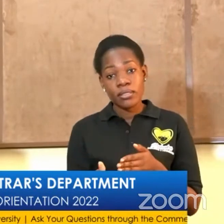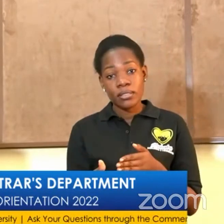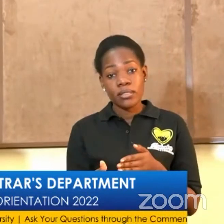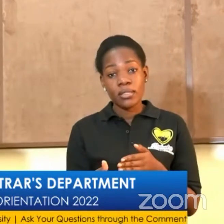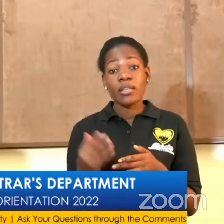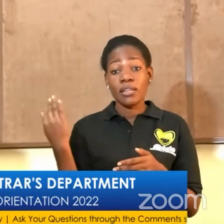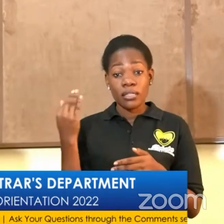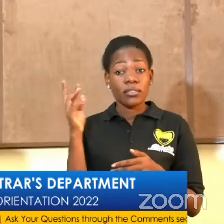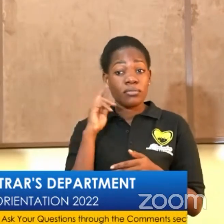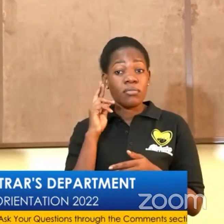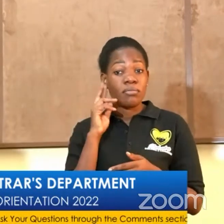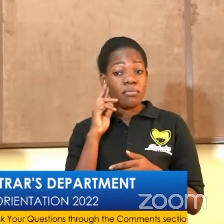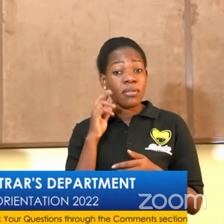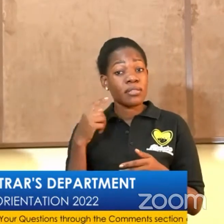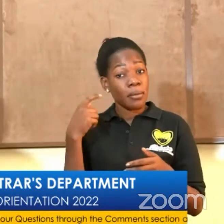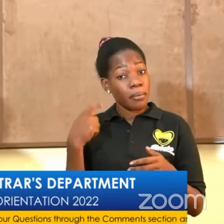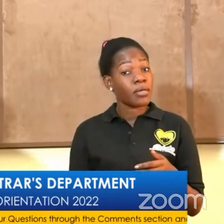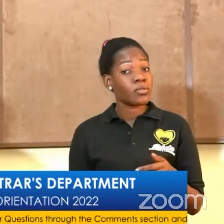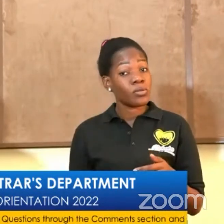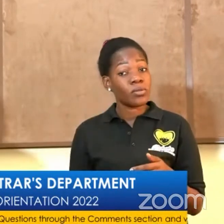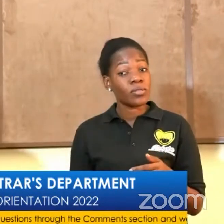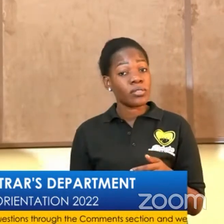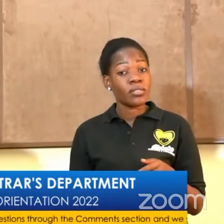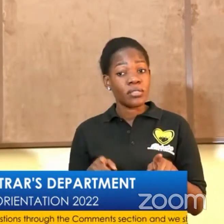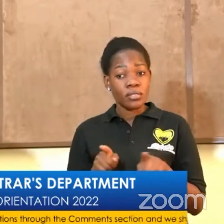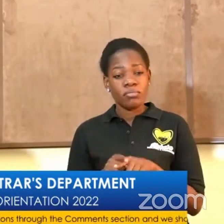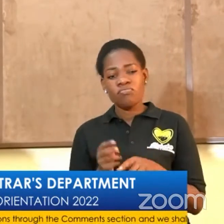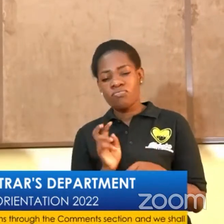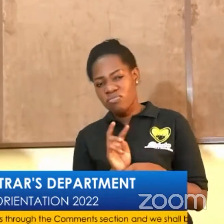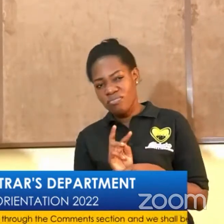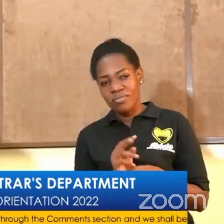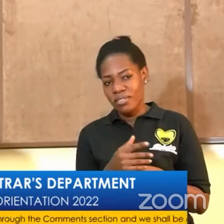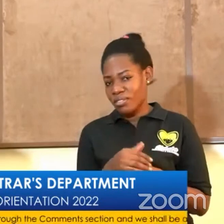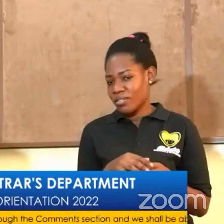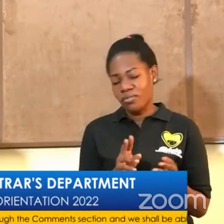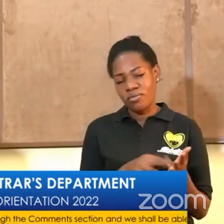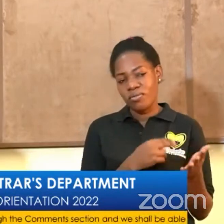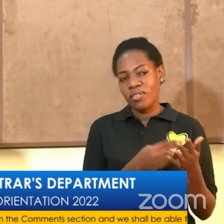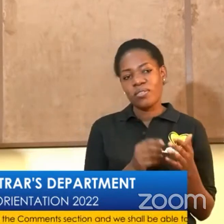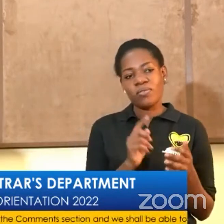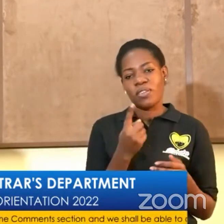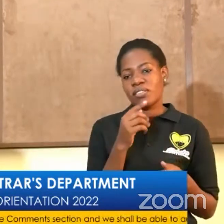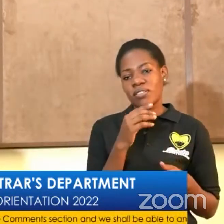human being. He again looks at somebody who failed in semester 1.